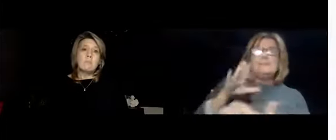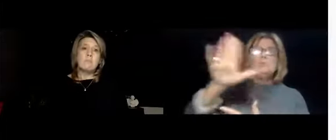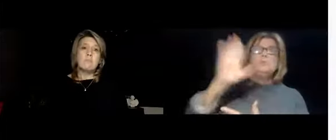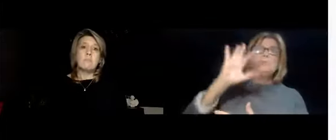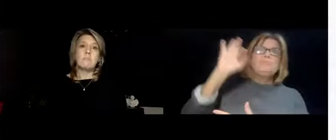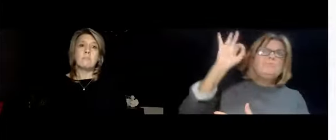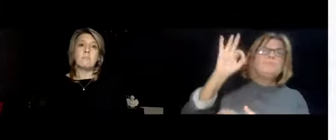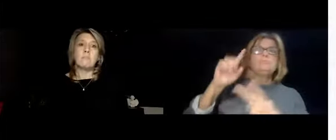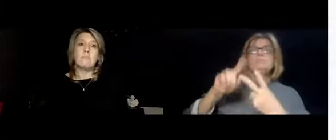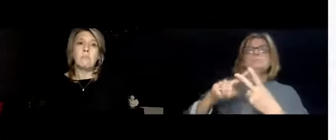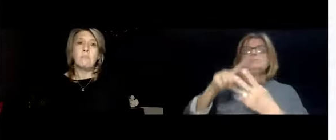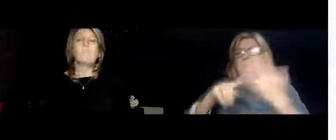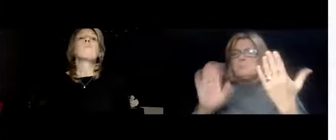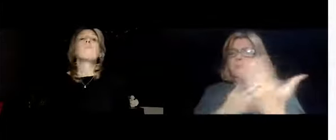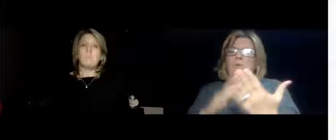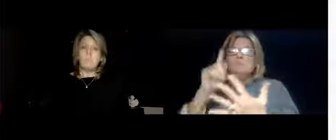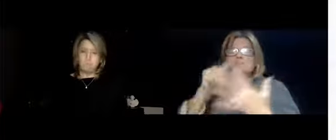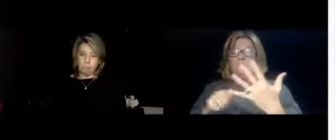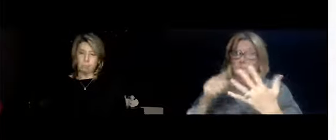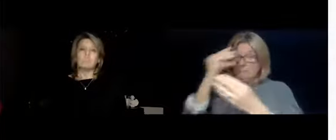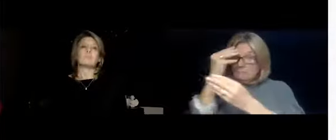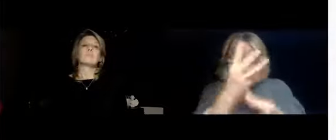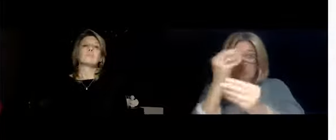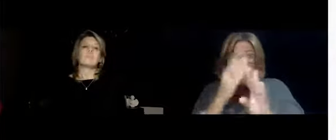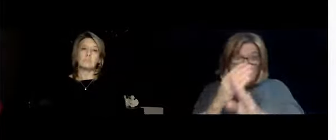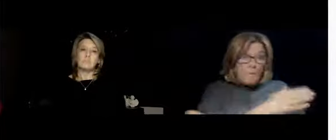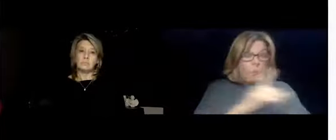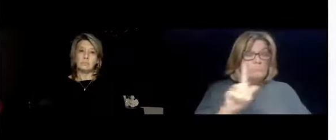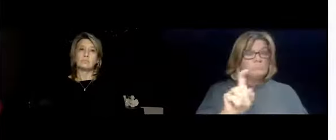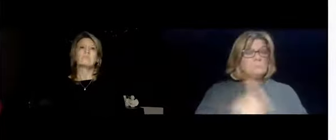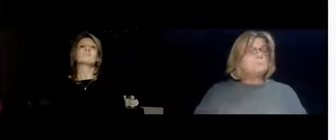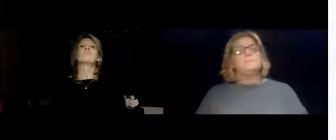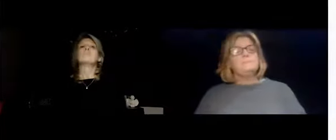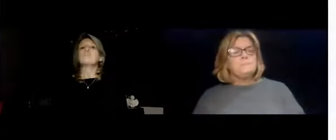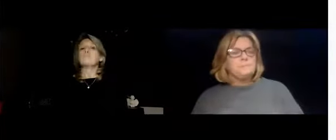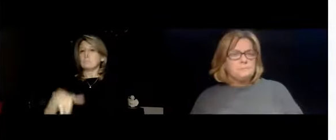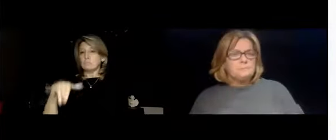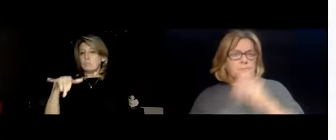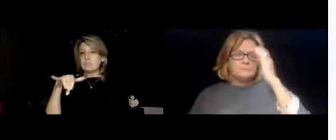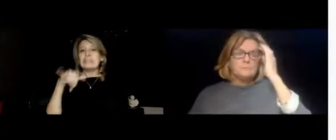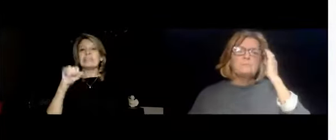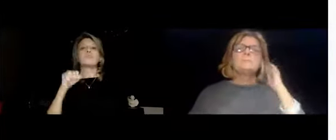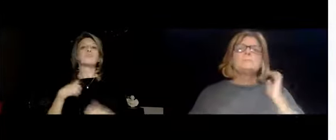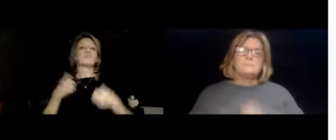Are you aware what's going to happen before you interpret in a setting? Do you ask for materials beforehand?